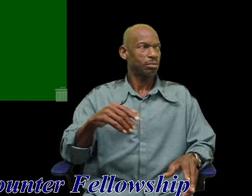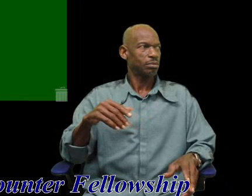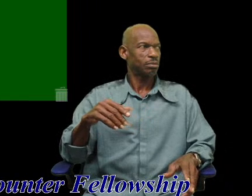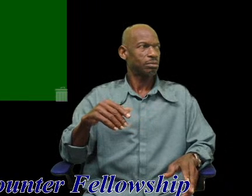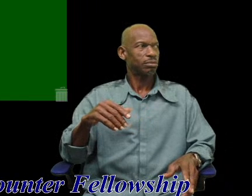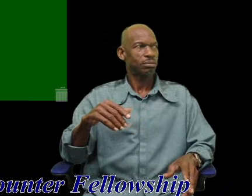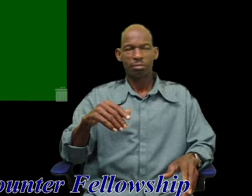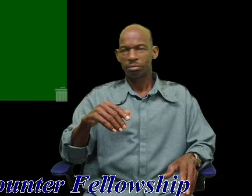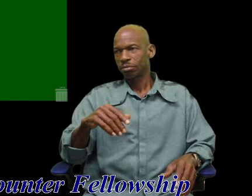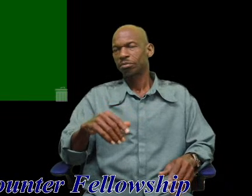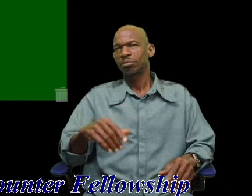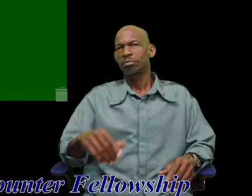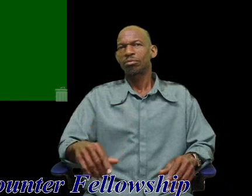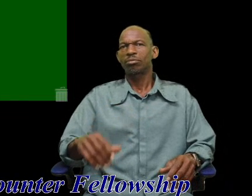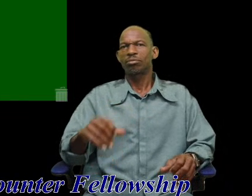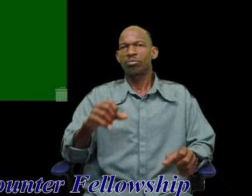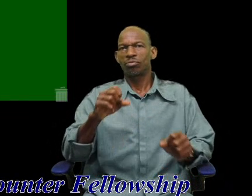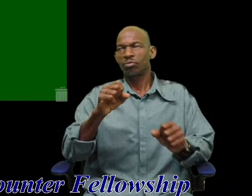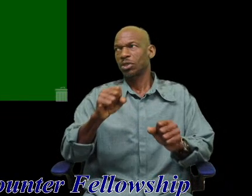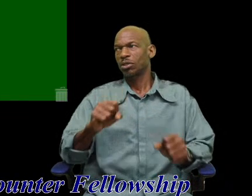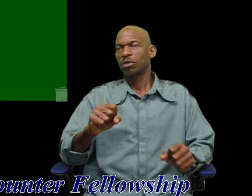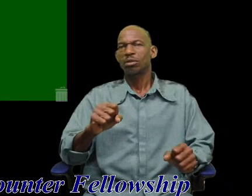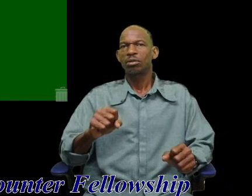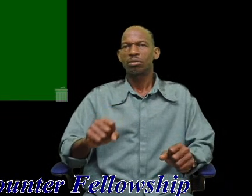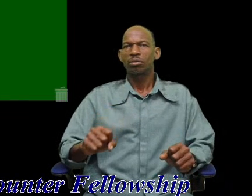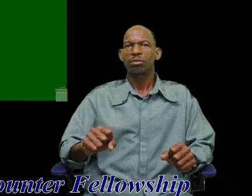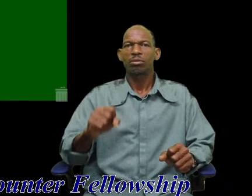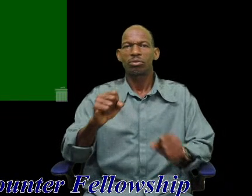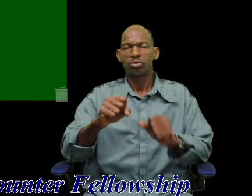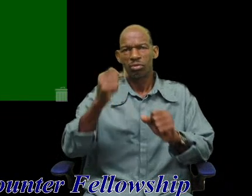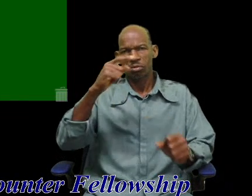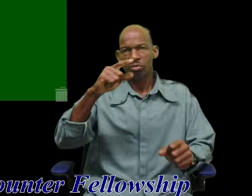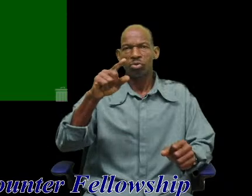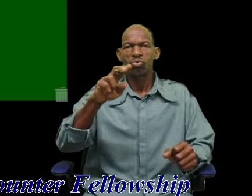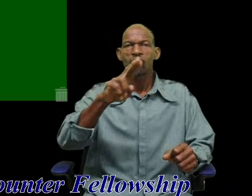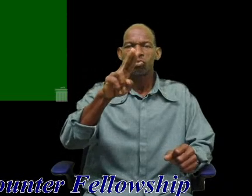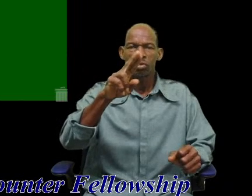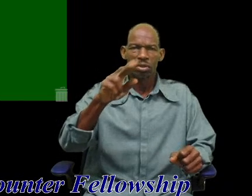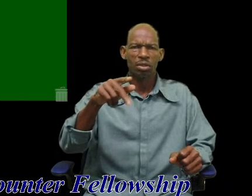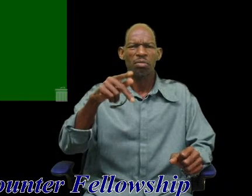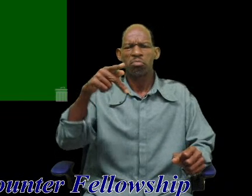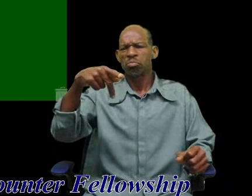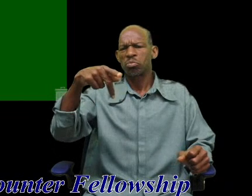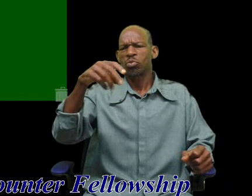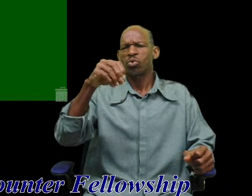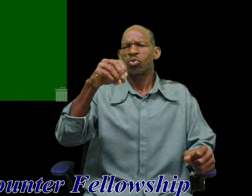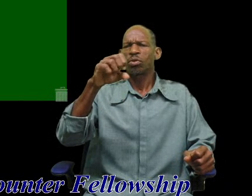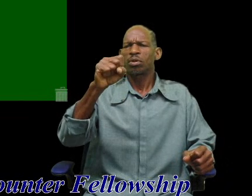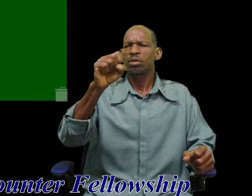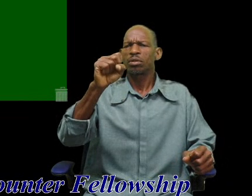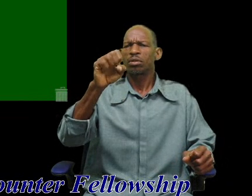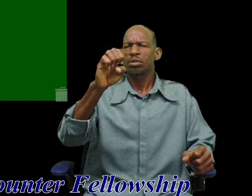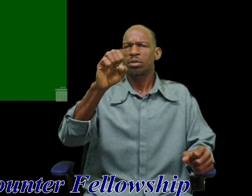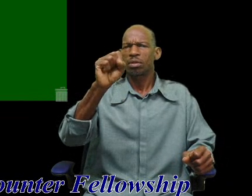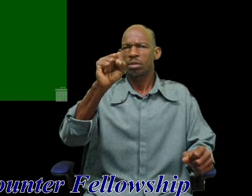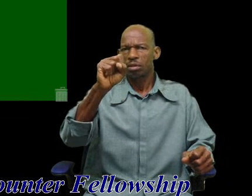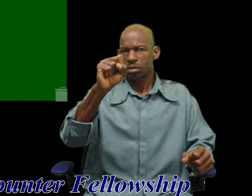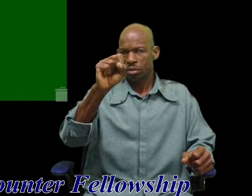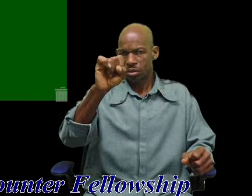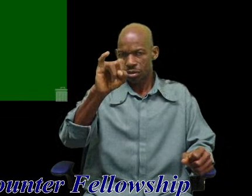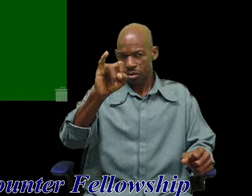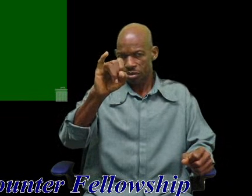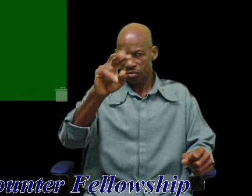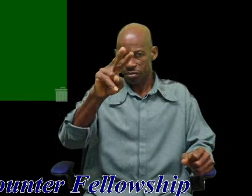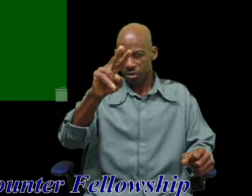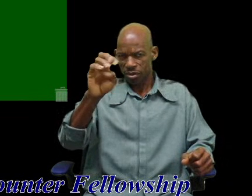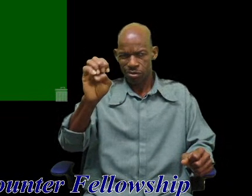of the apostrophe, before even we focus on the apostrophe, we need to look at some